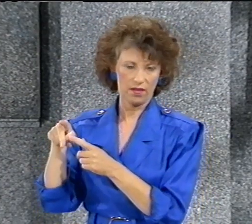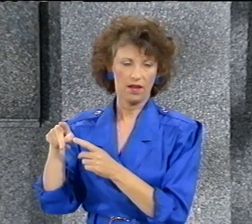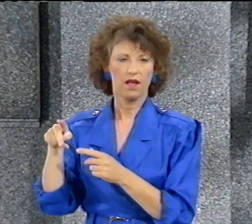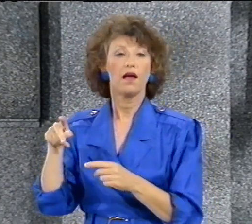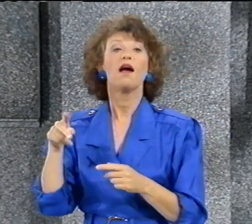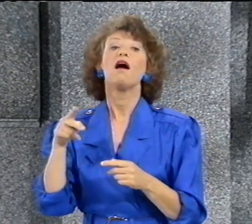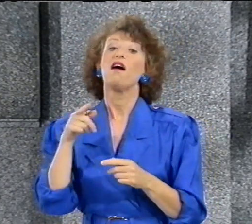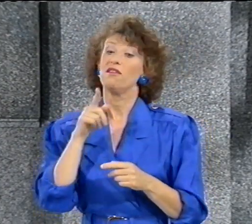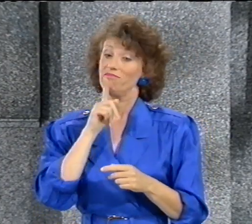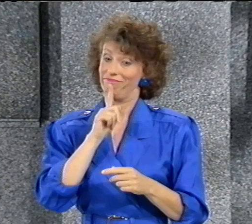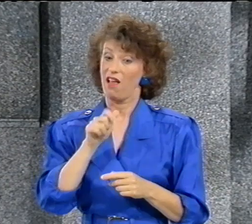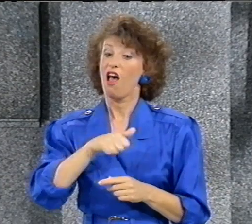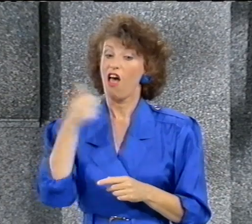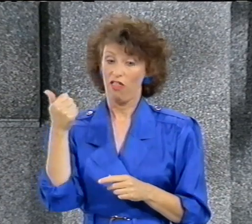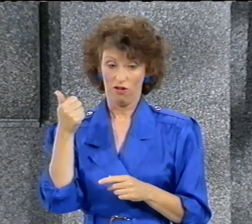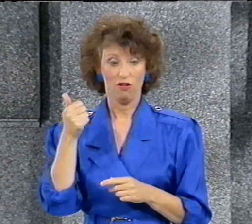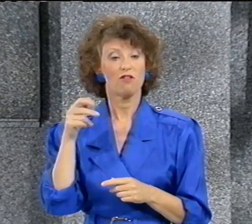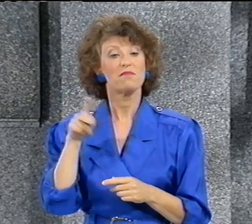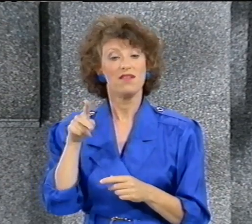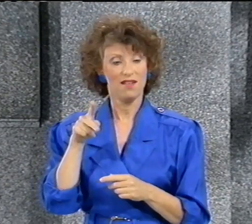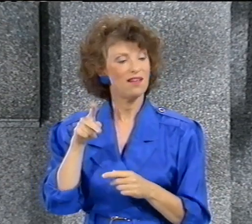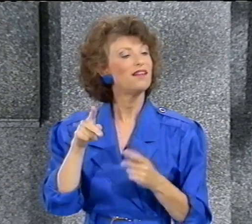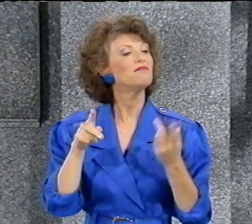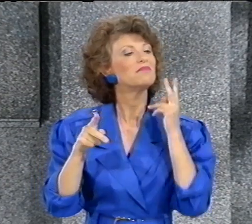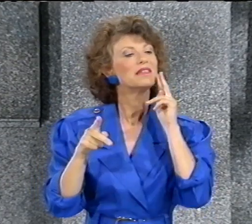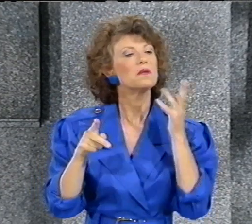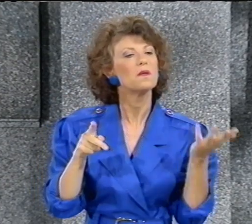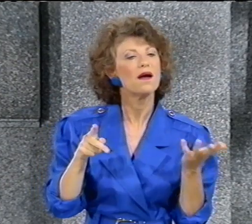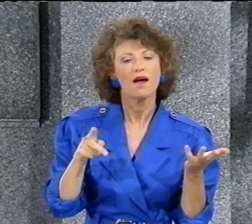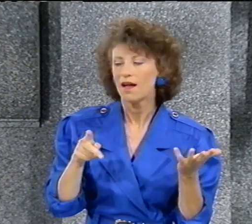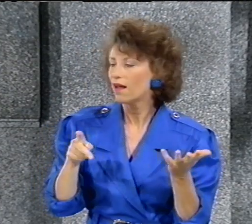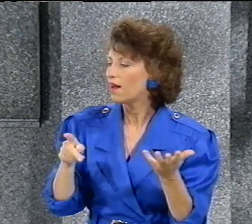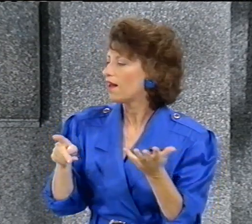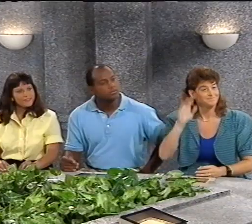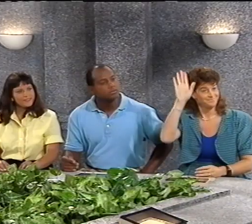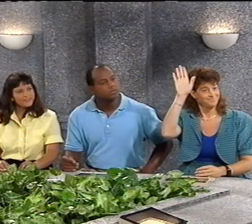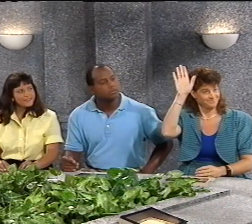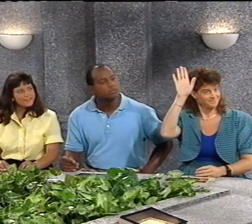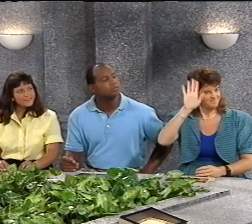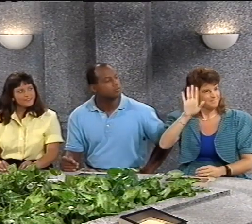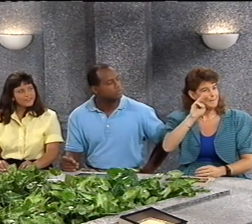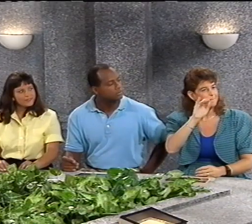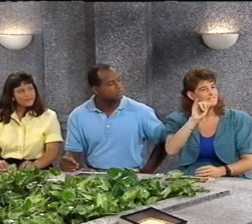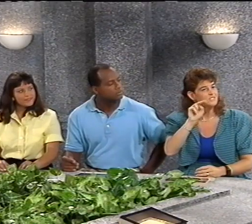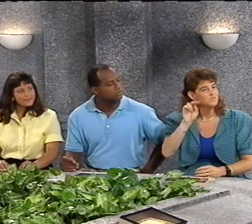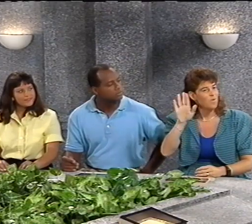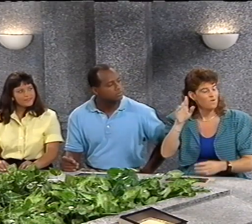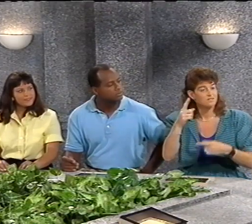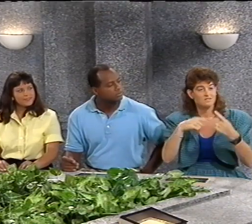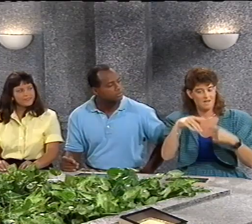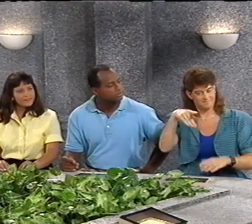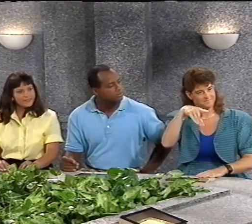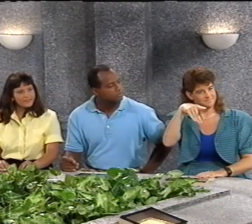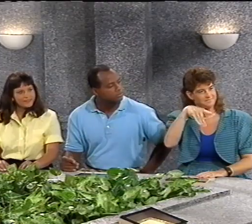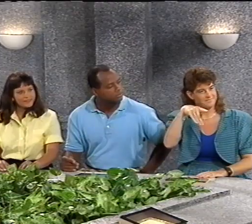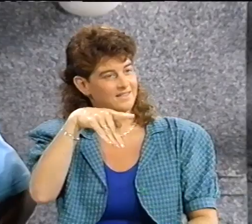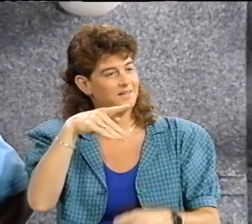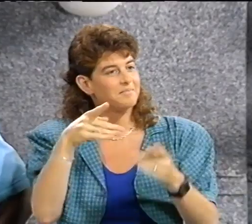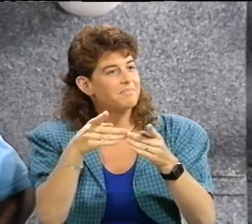You'll see both. Does anyone know of any other variations in the letter P? In Minnesota, they make a P